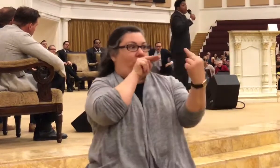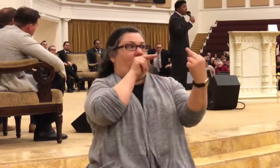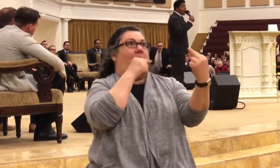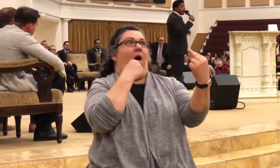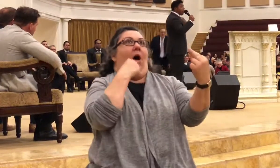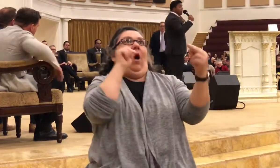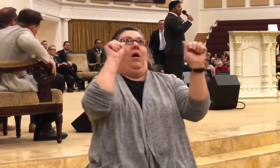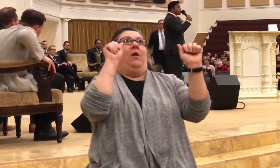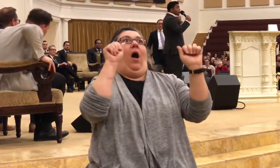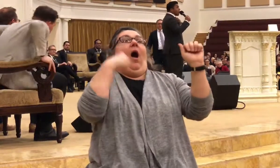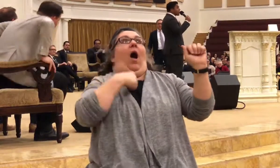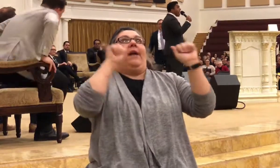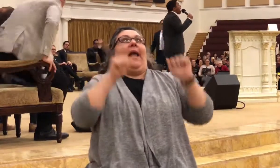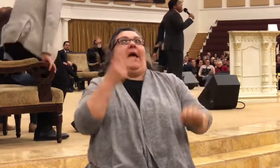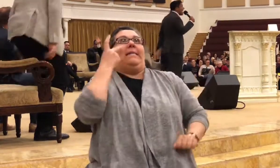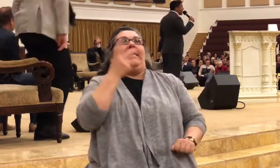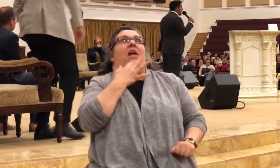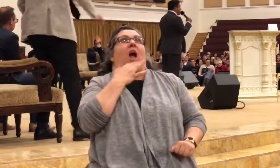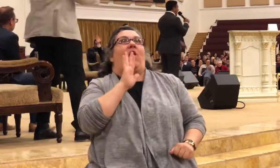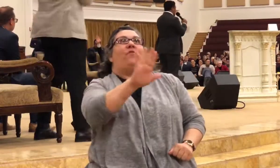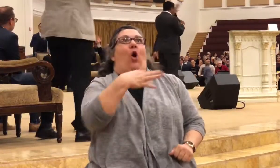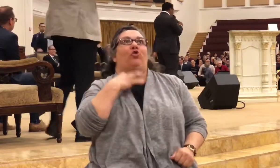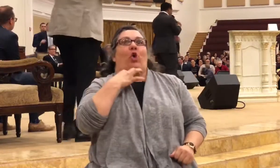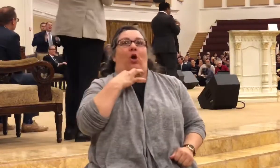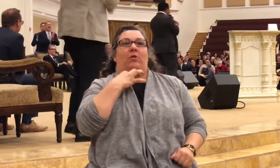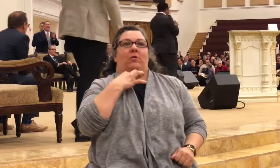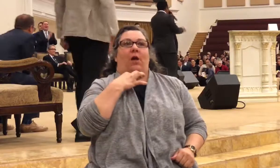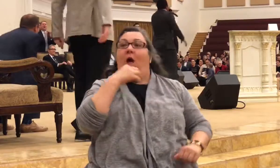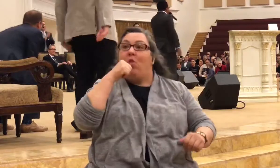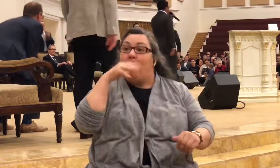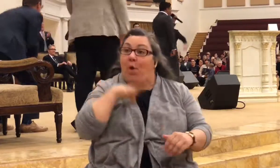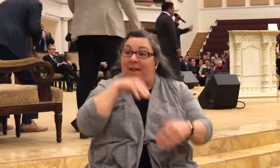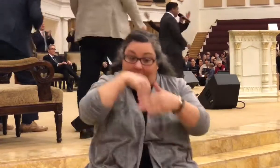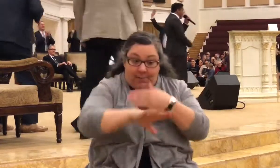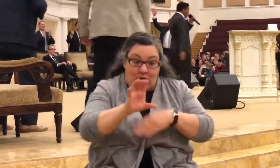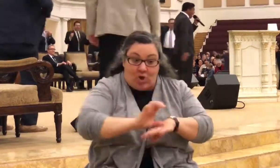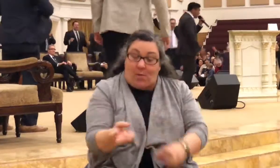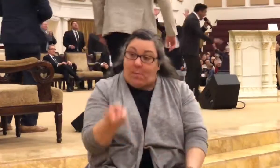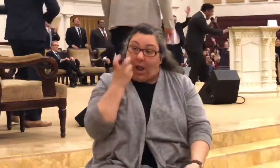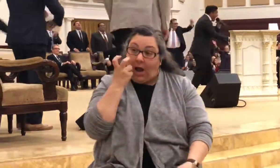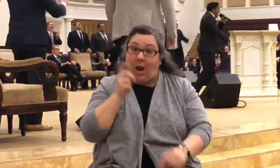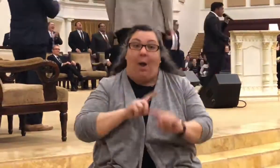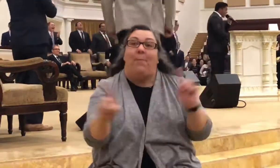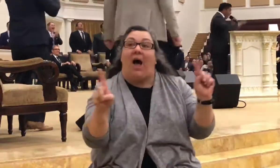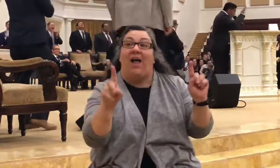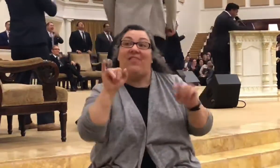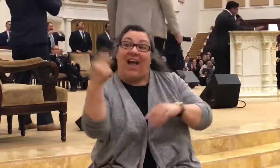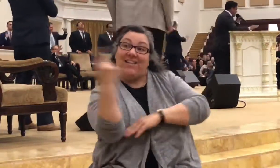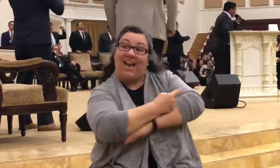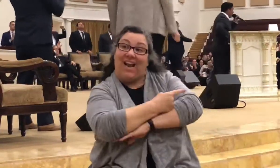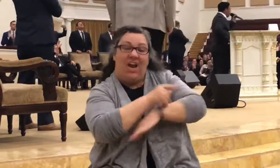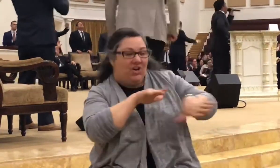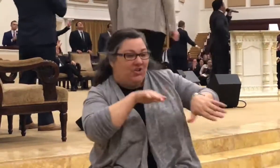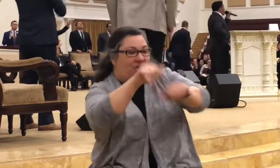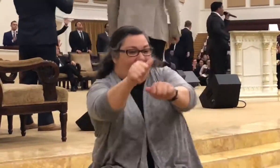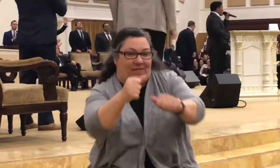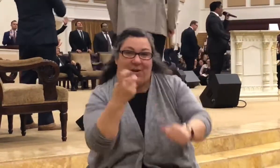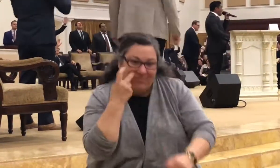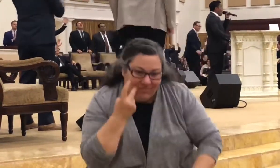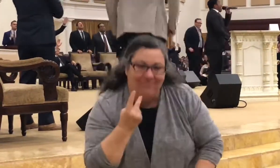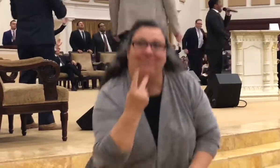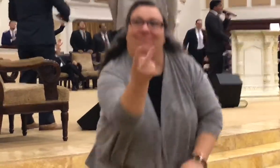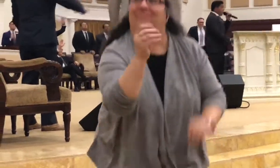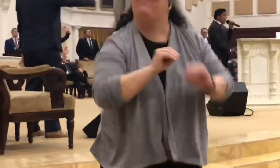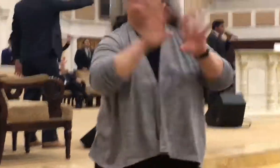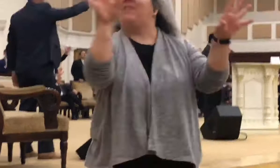see the color of your shirt. That lady came in blind, but lived there that day as God began to heal her